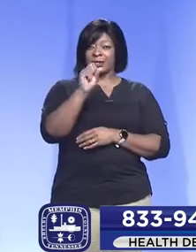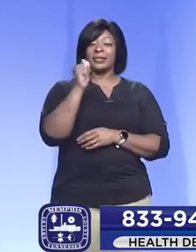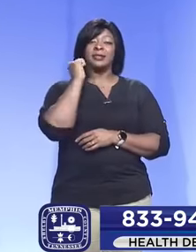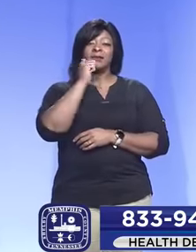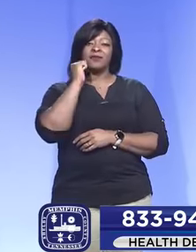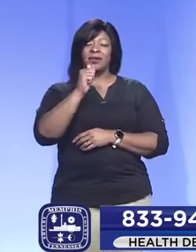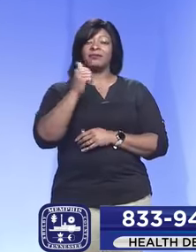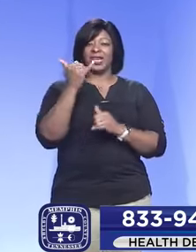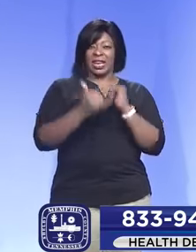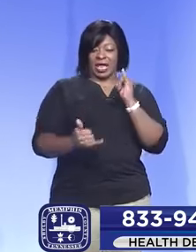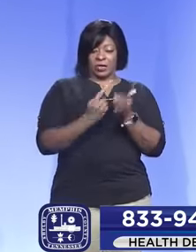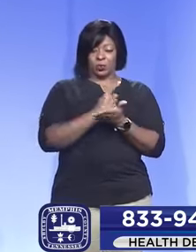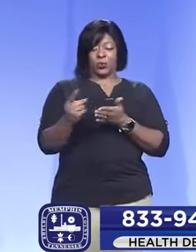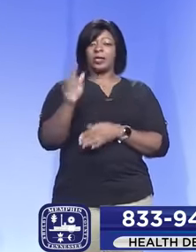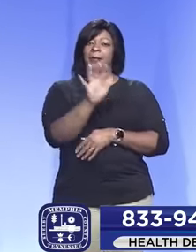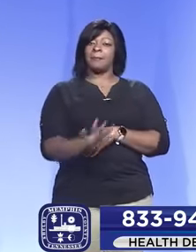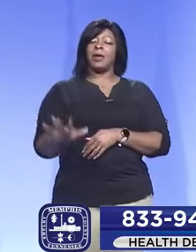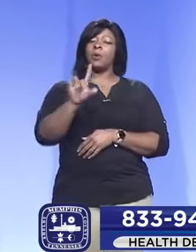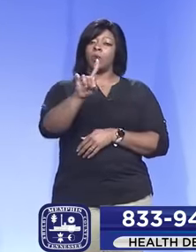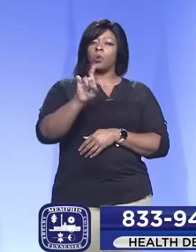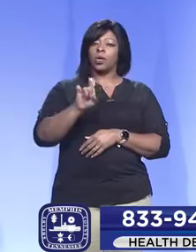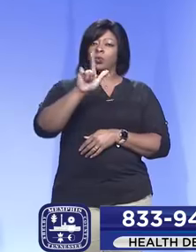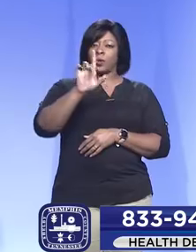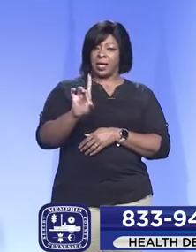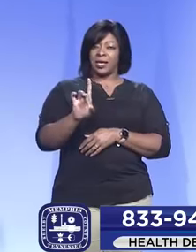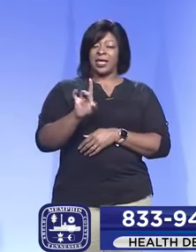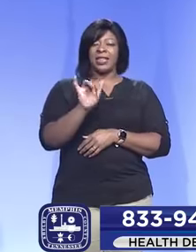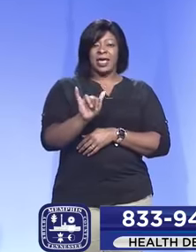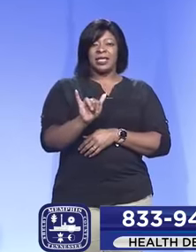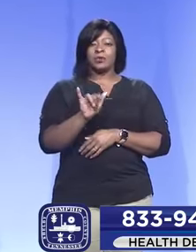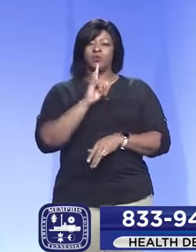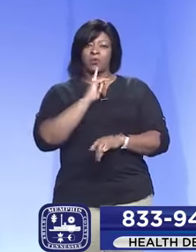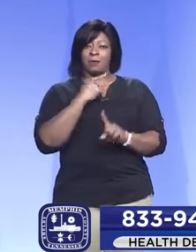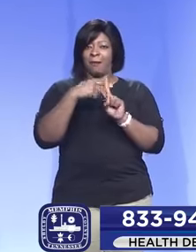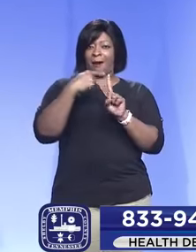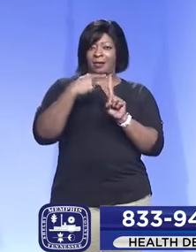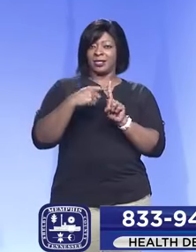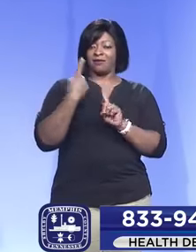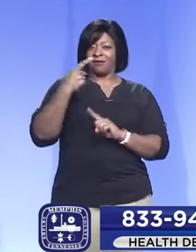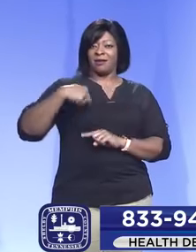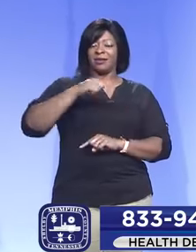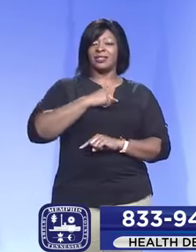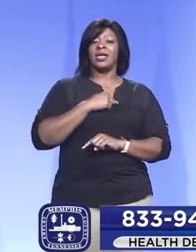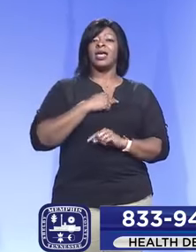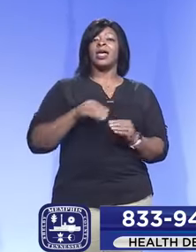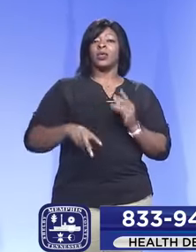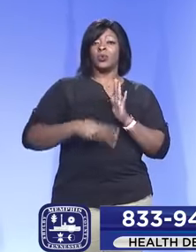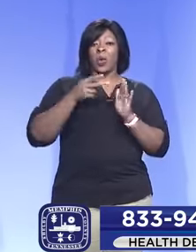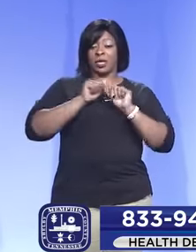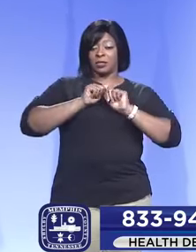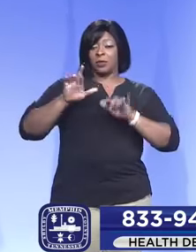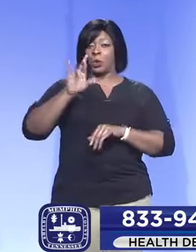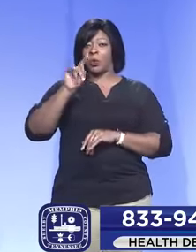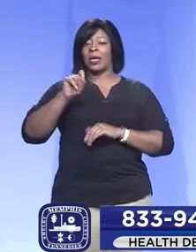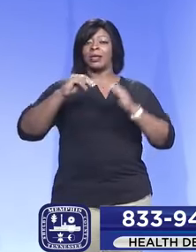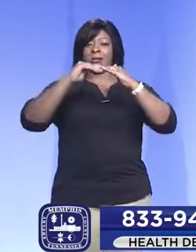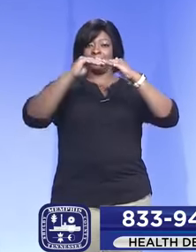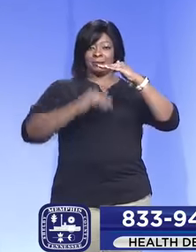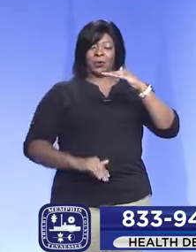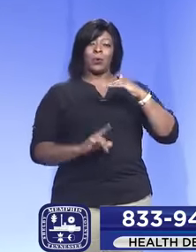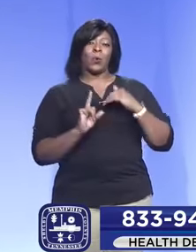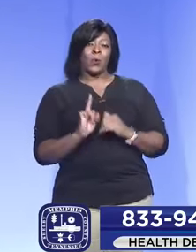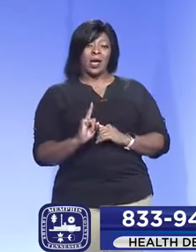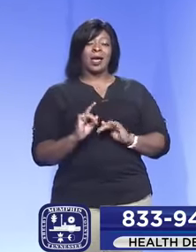day over the past week is about 128, which is positive, and our reproductive rate has gone back under